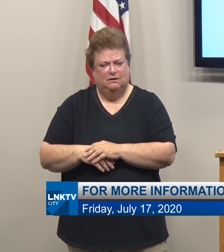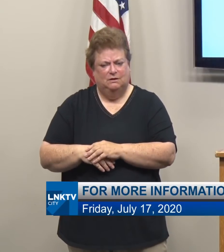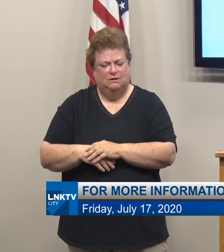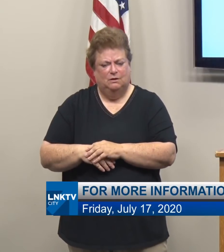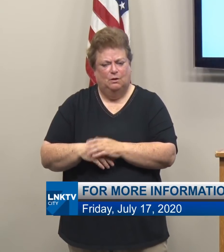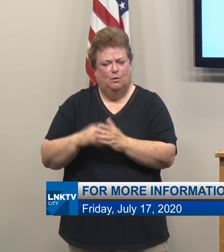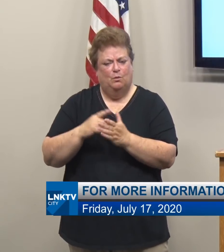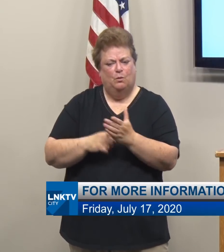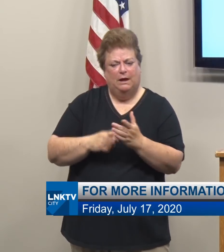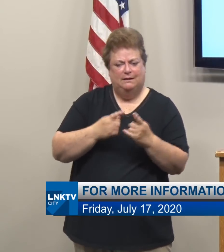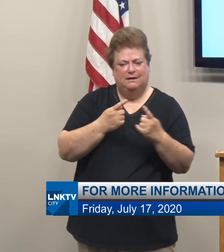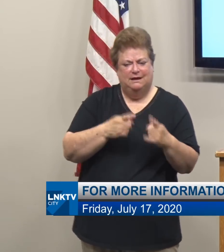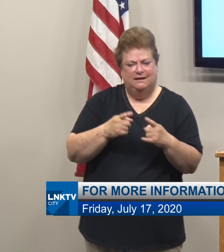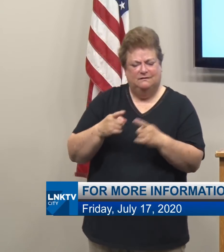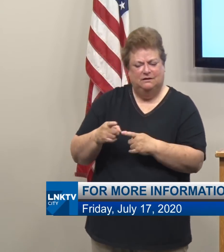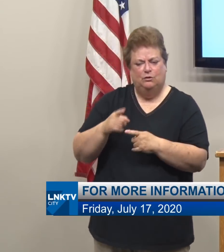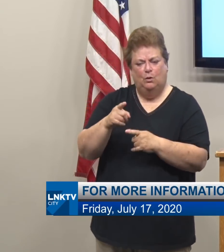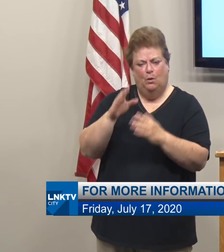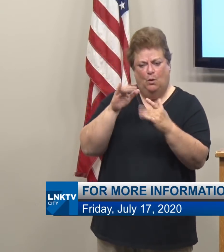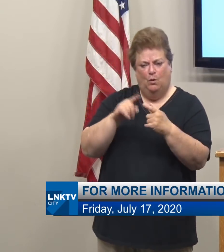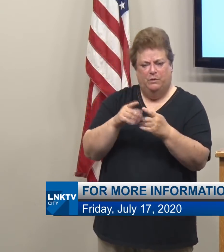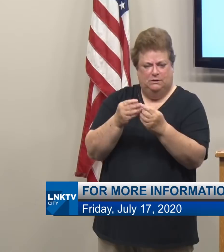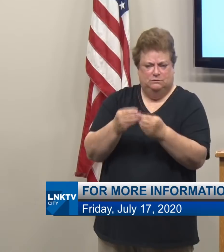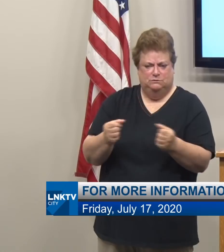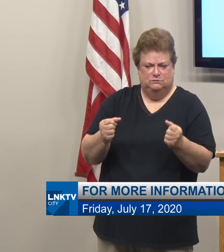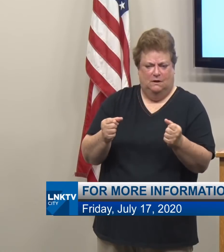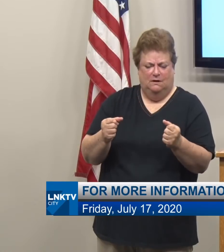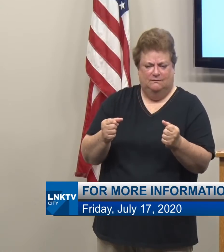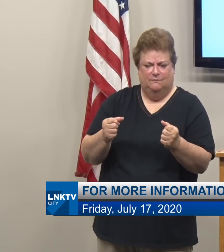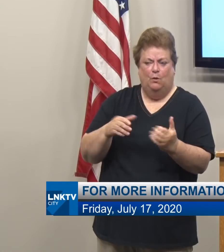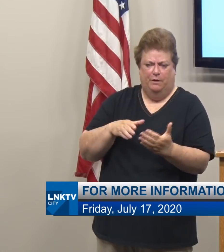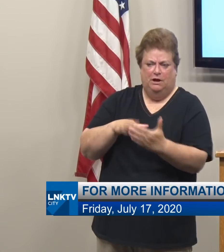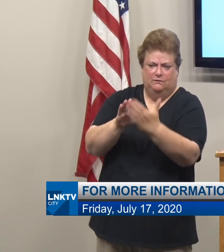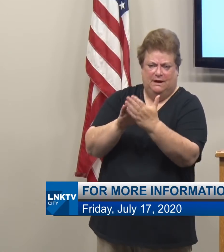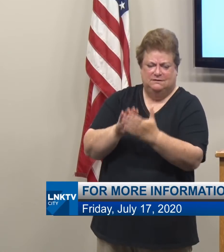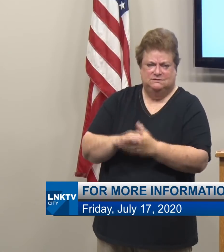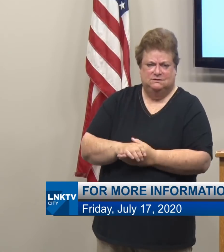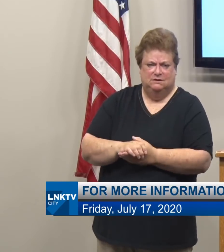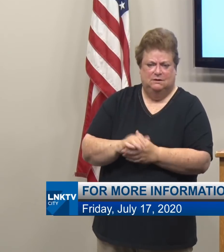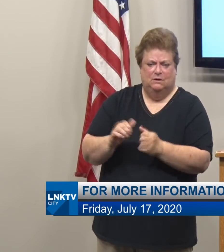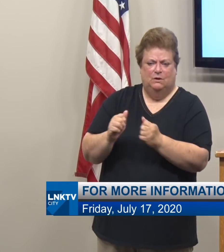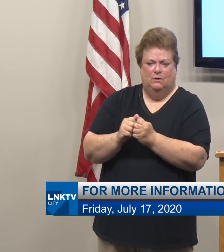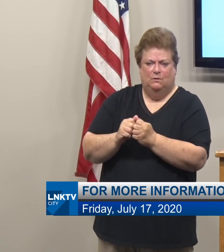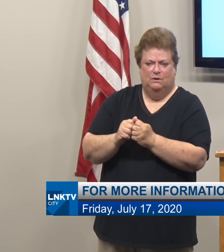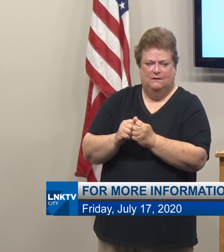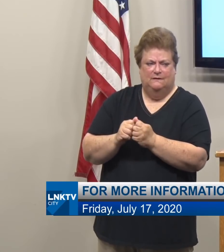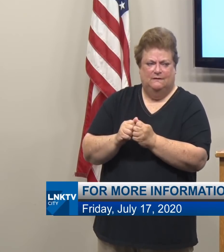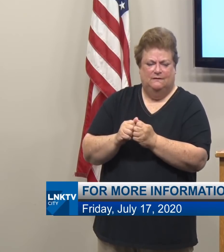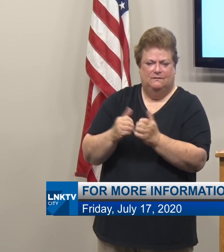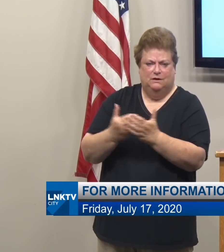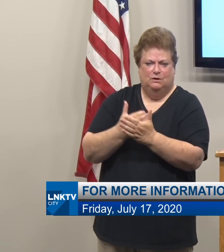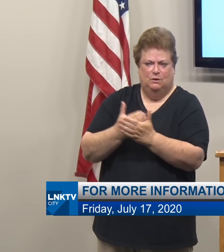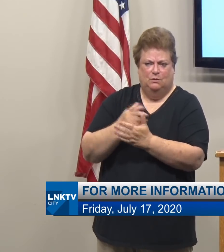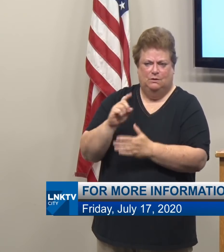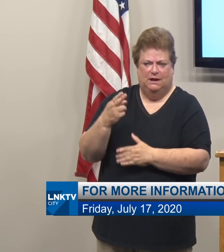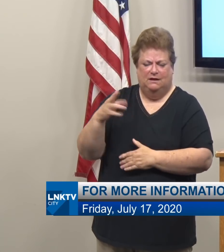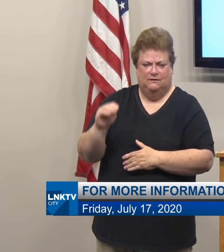you're hoping to solve or address with the directive?